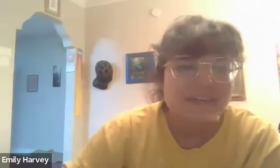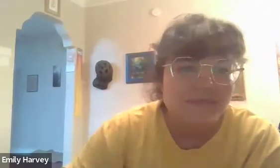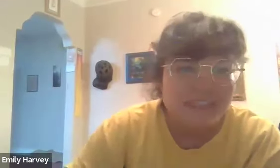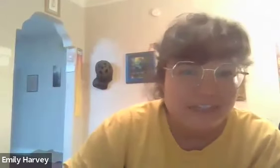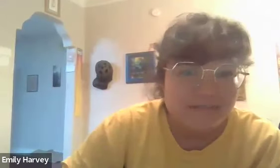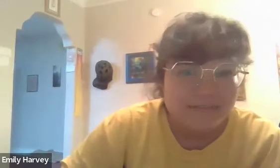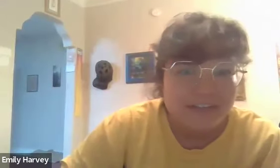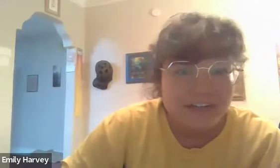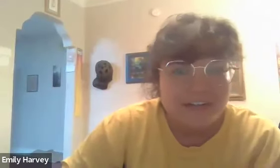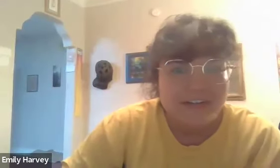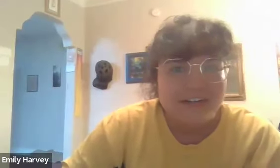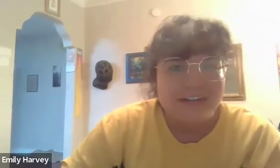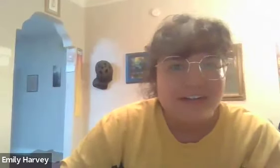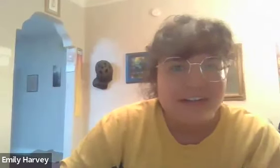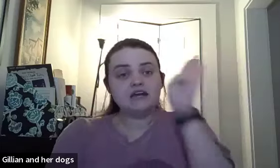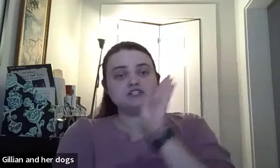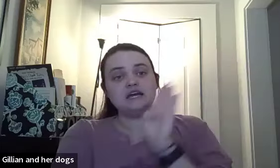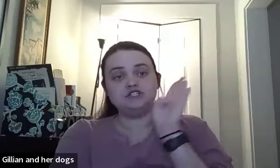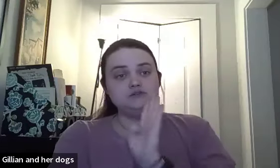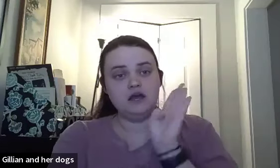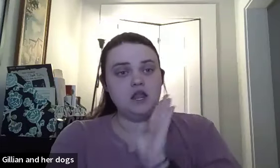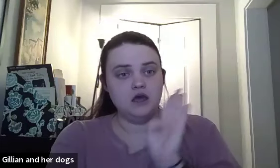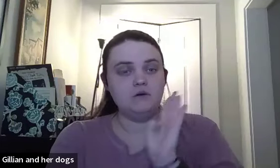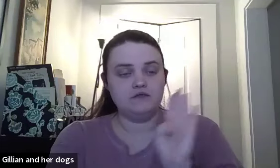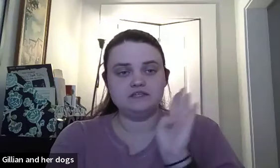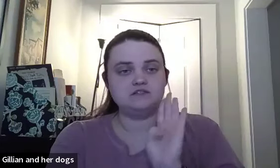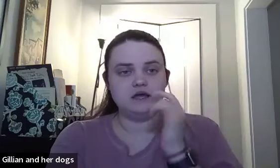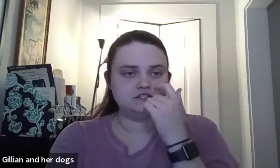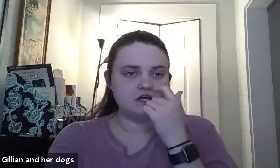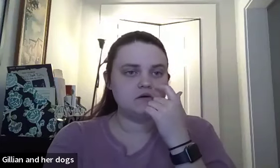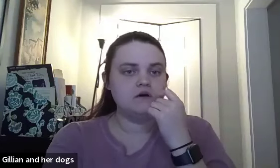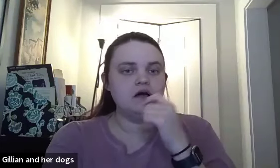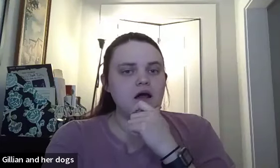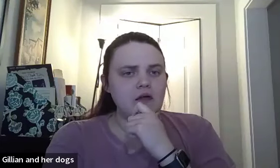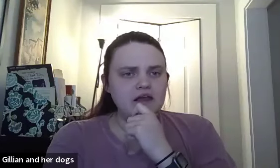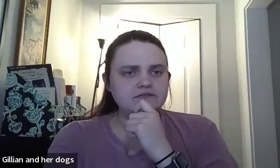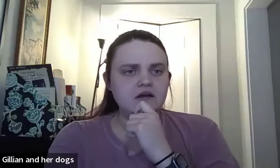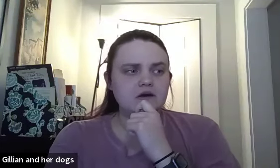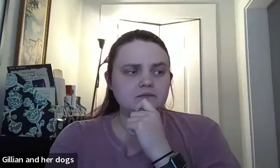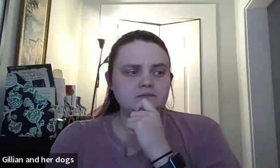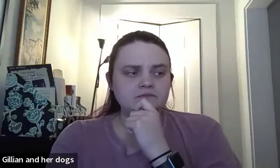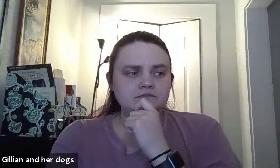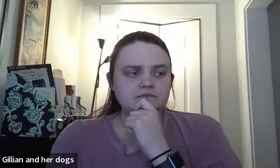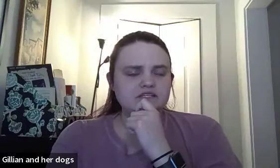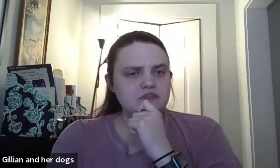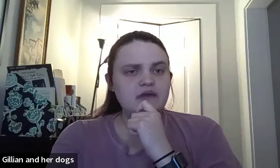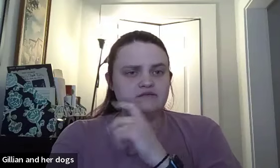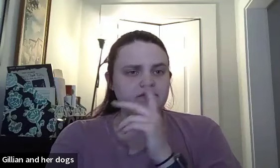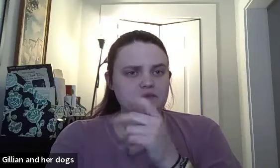that one based off of then? Then actually, I do not know on this one. So A lot of some of them have like they